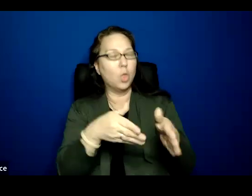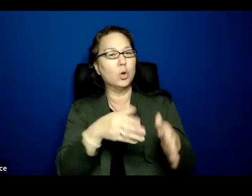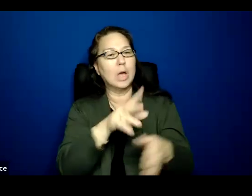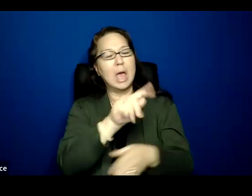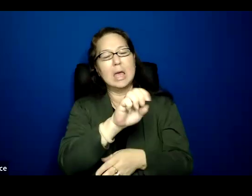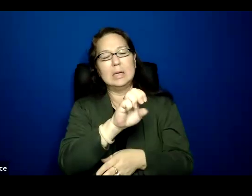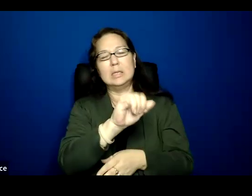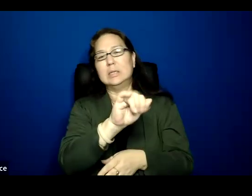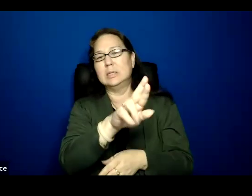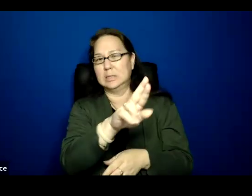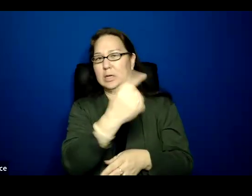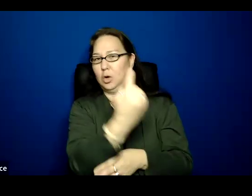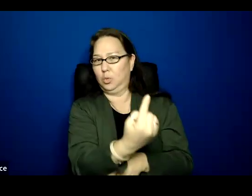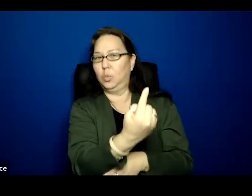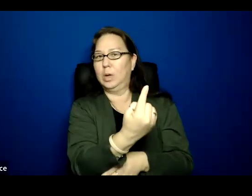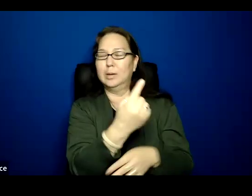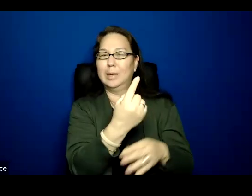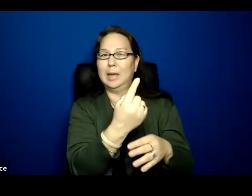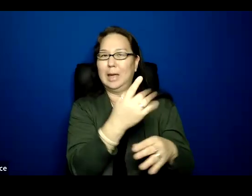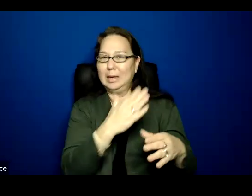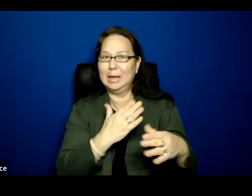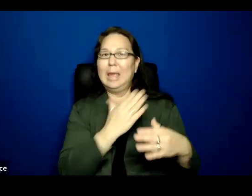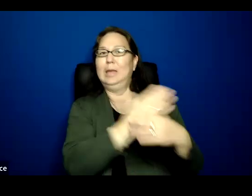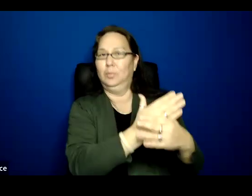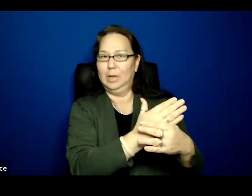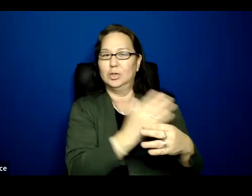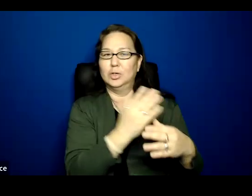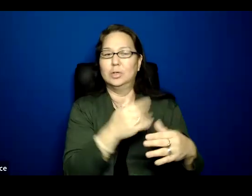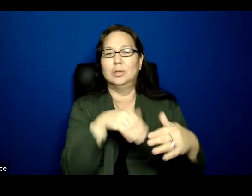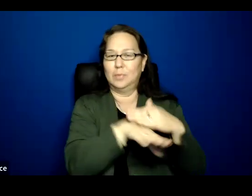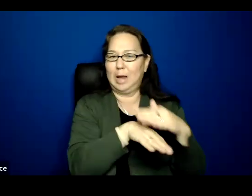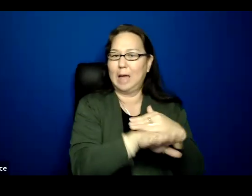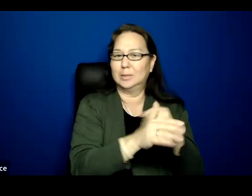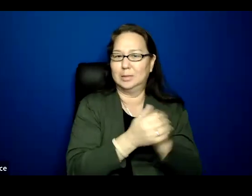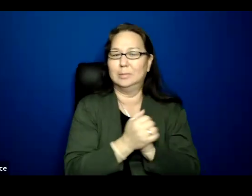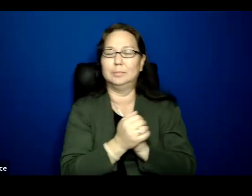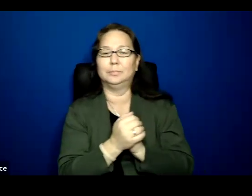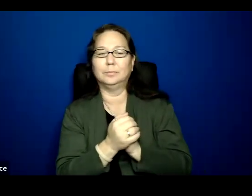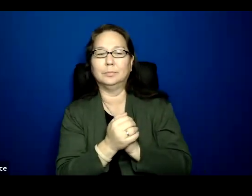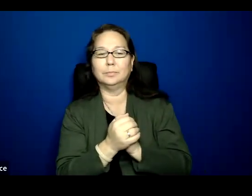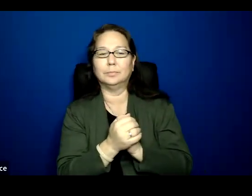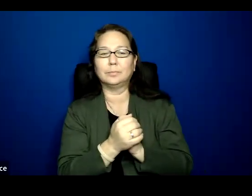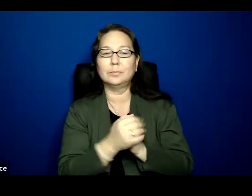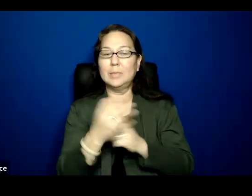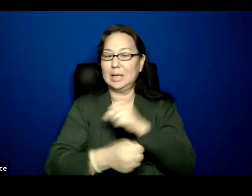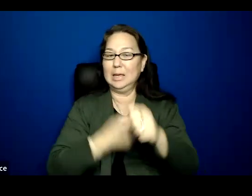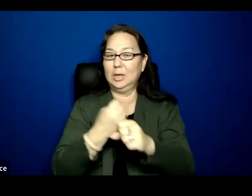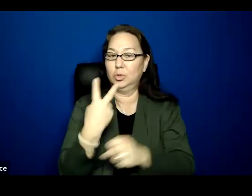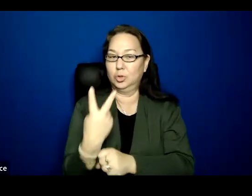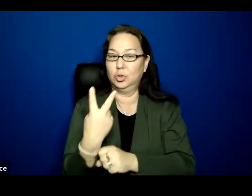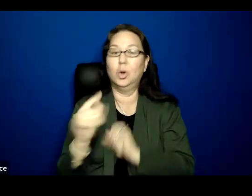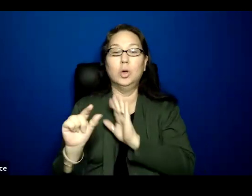for equitable access for our learners. When we look at the year two and the grades that are also rolling out, our efforts